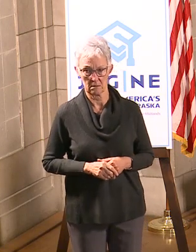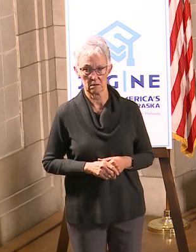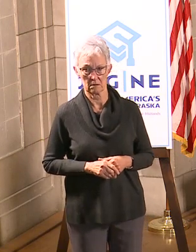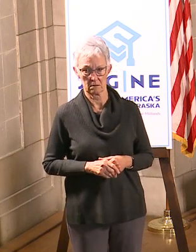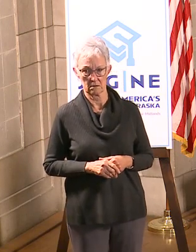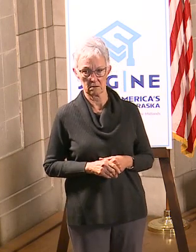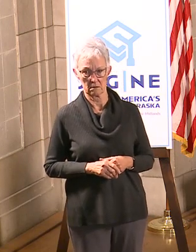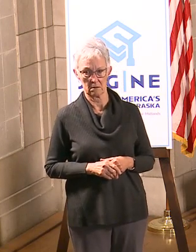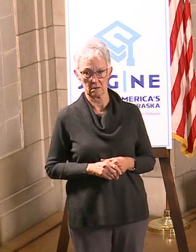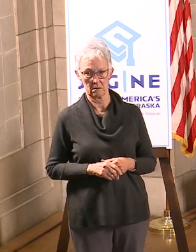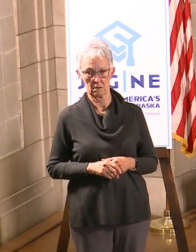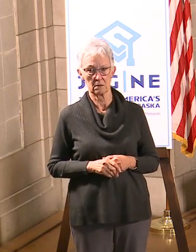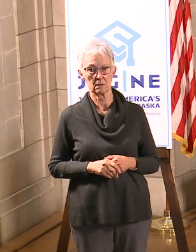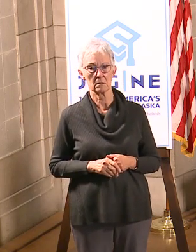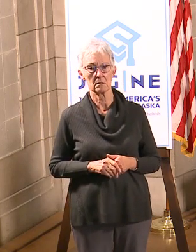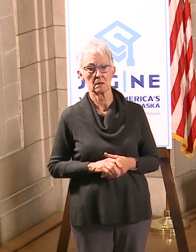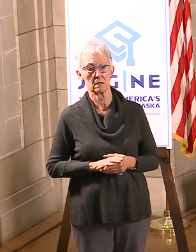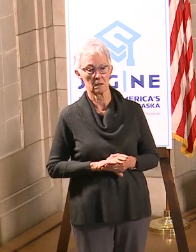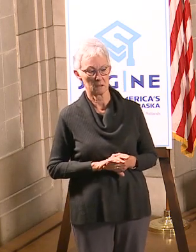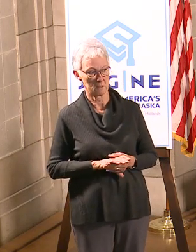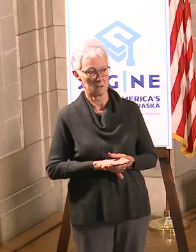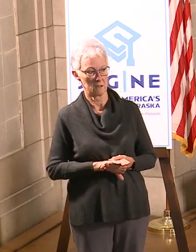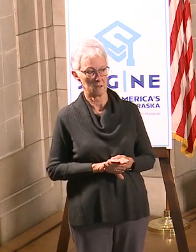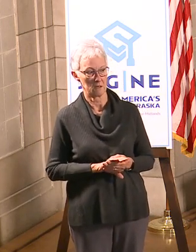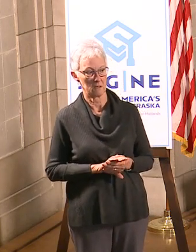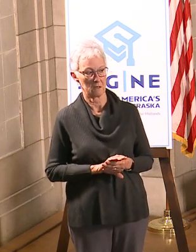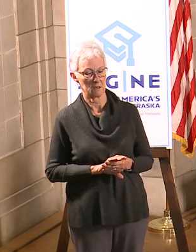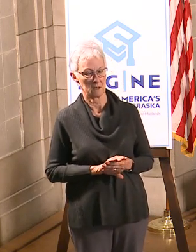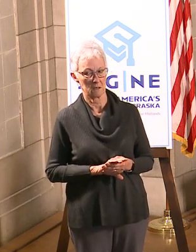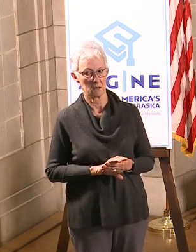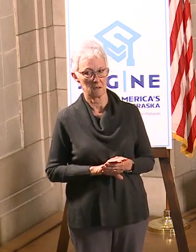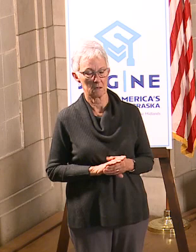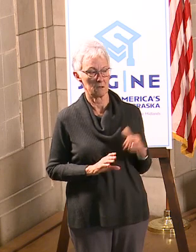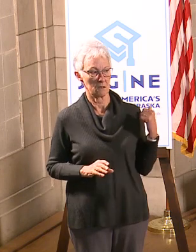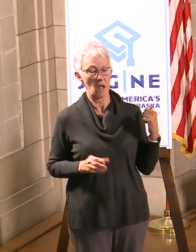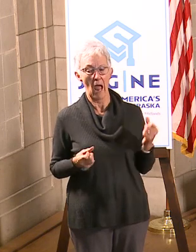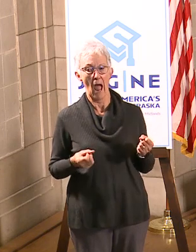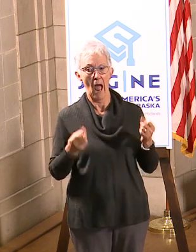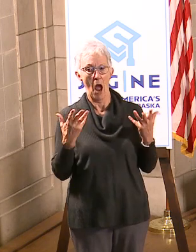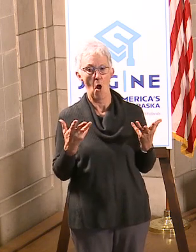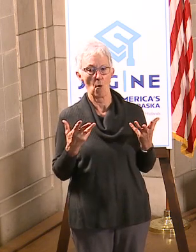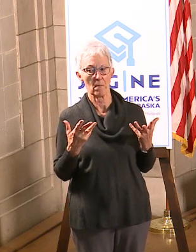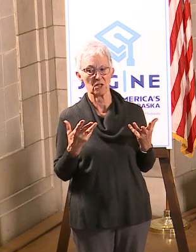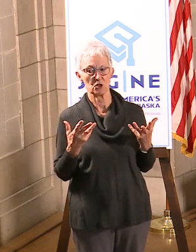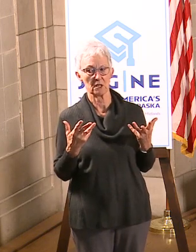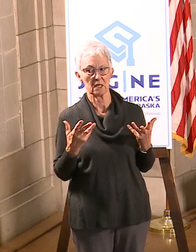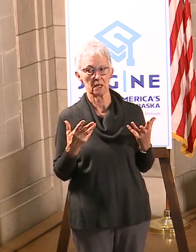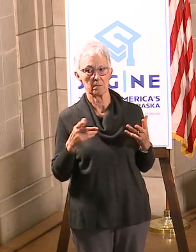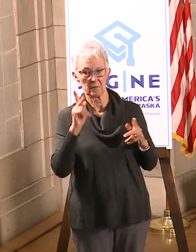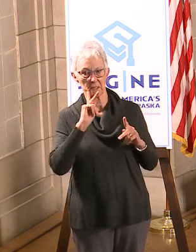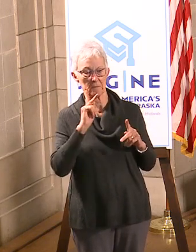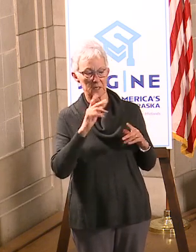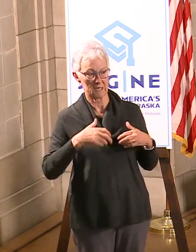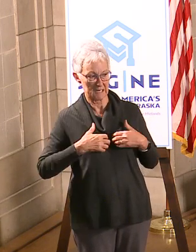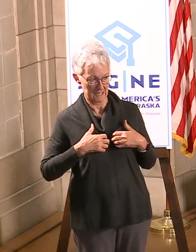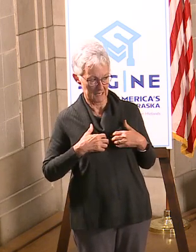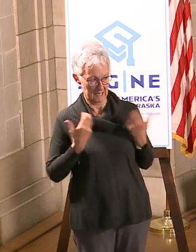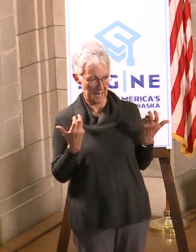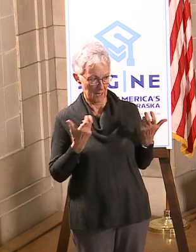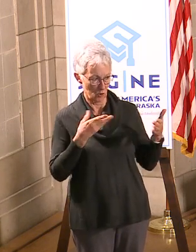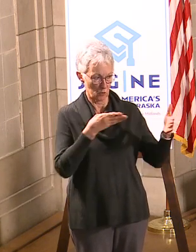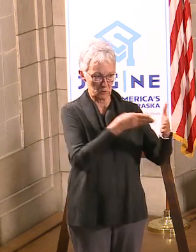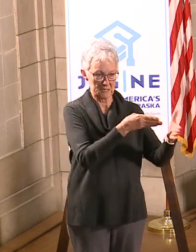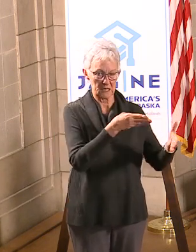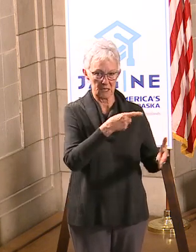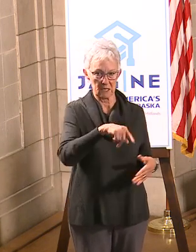directors have in setting these policies? How much heat, how much resistance did they've heard from some members of the public? Oh, how much have the public resisted